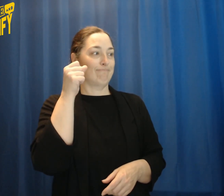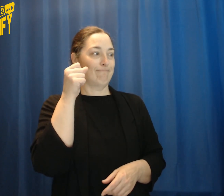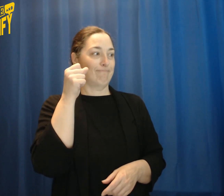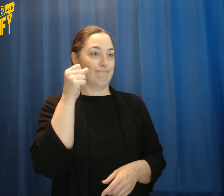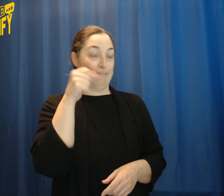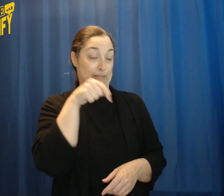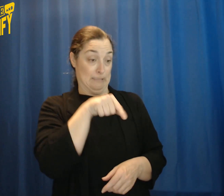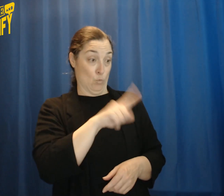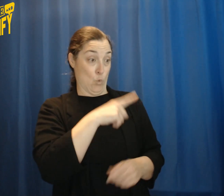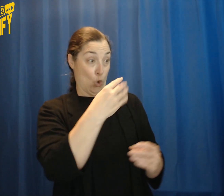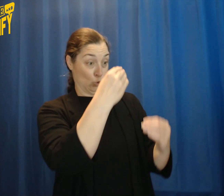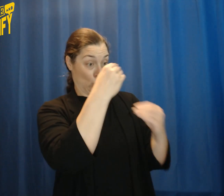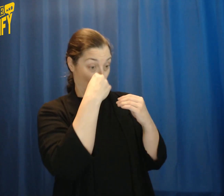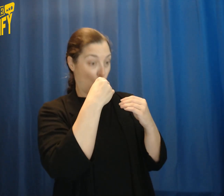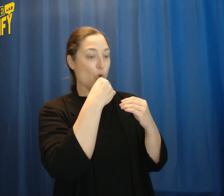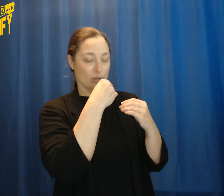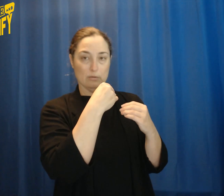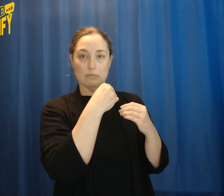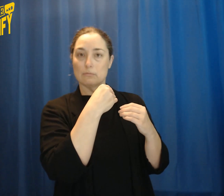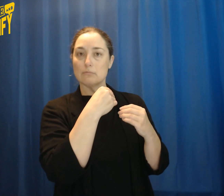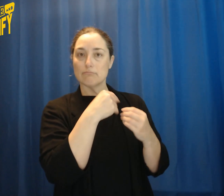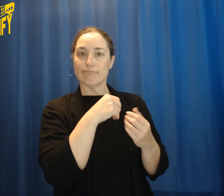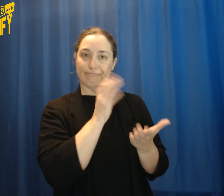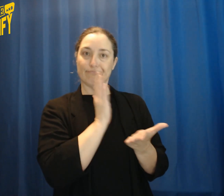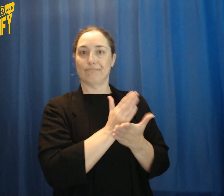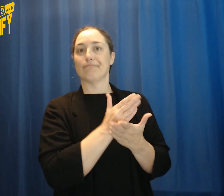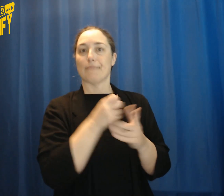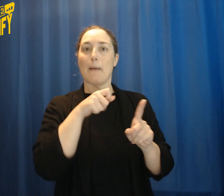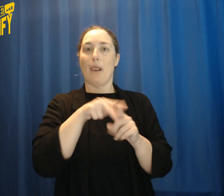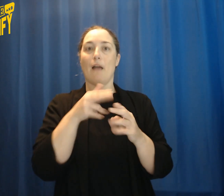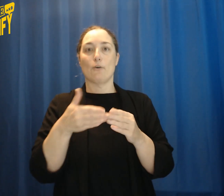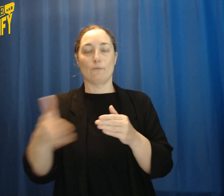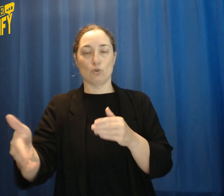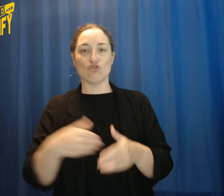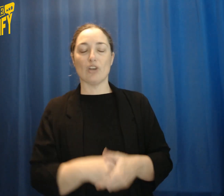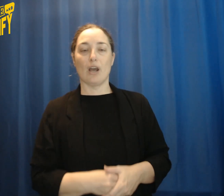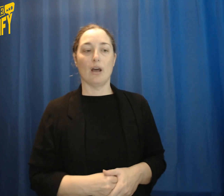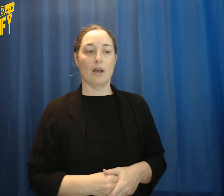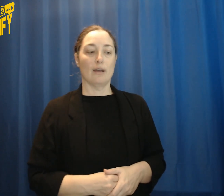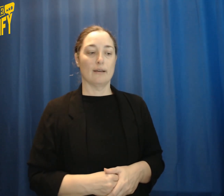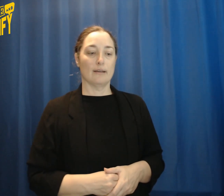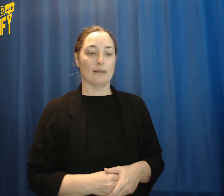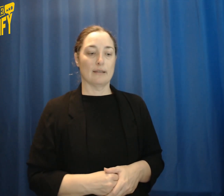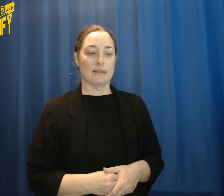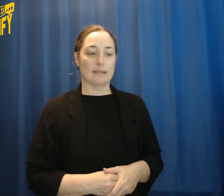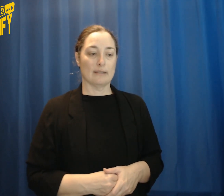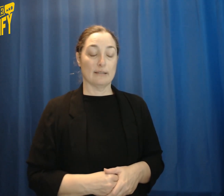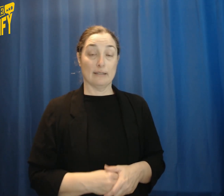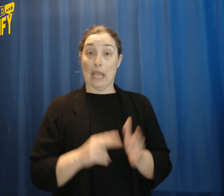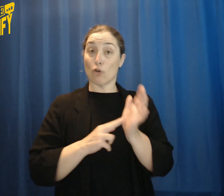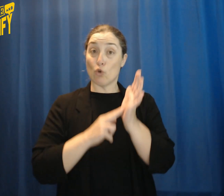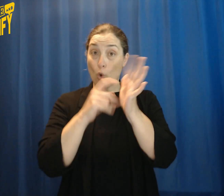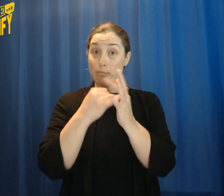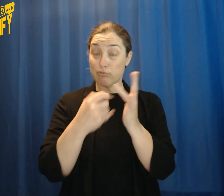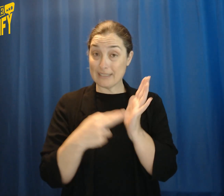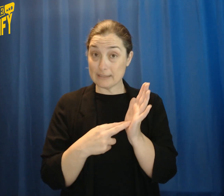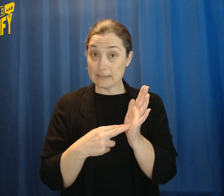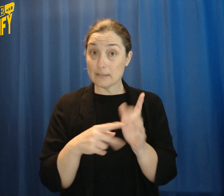could apply going forward. I can't exclude spending time at the North Preston with Jeremy